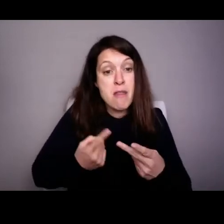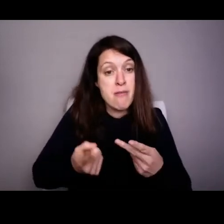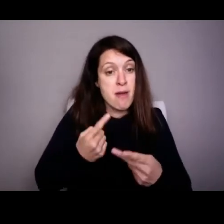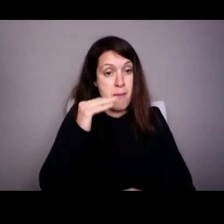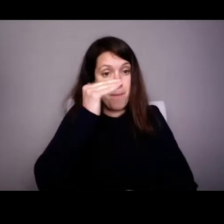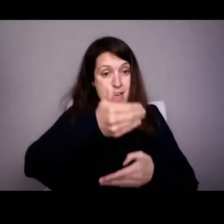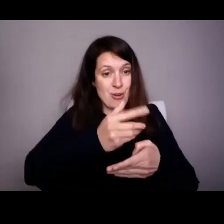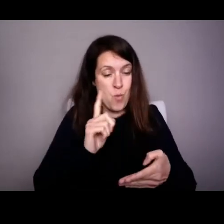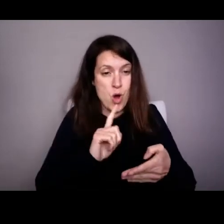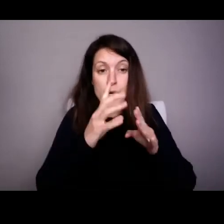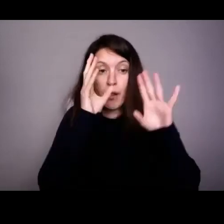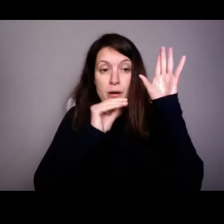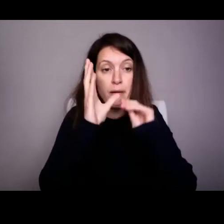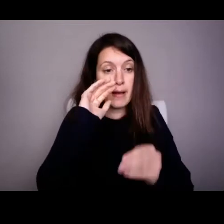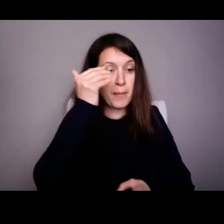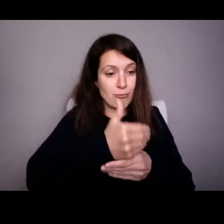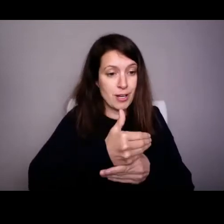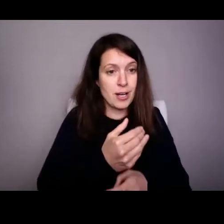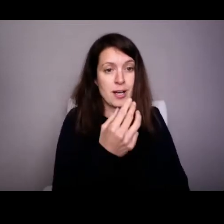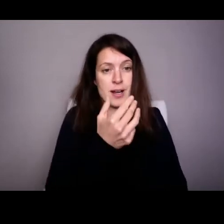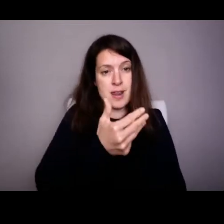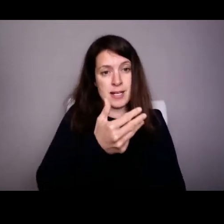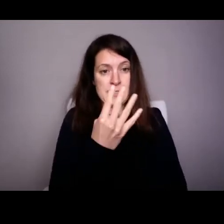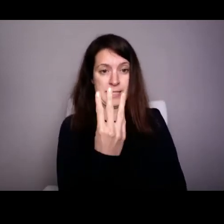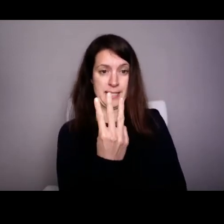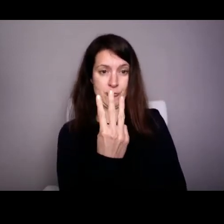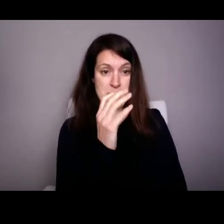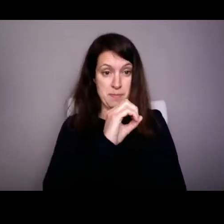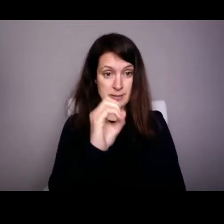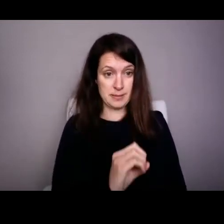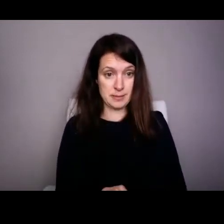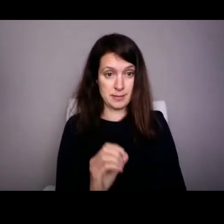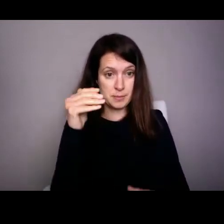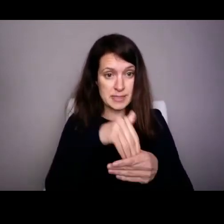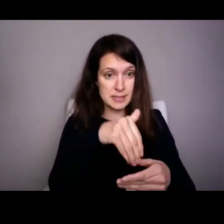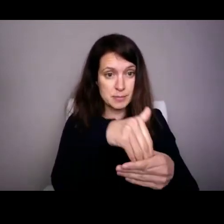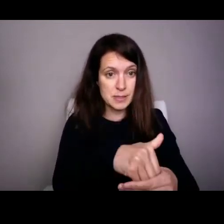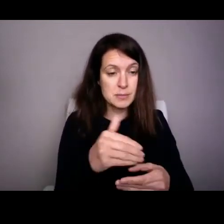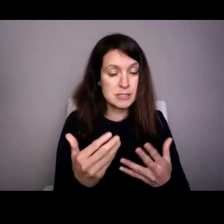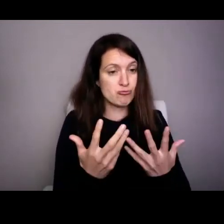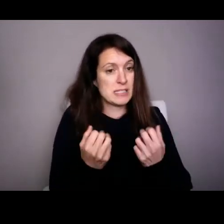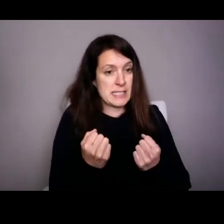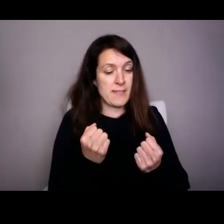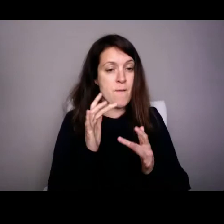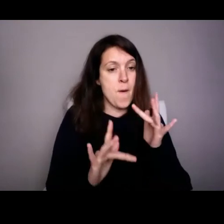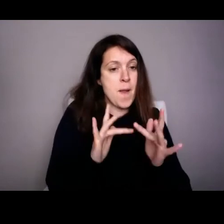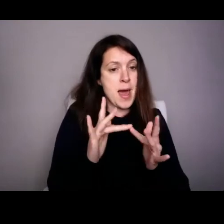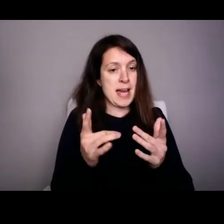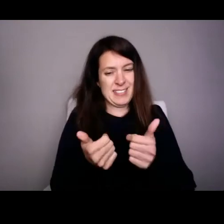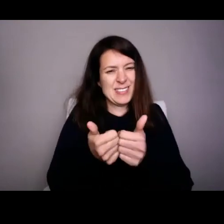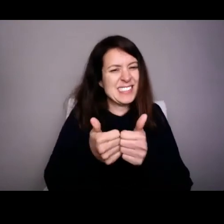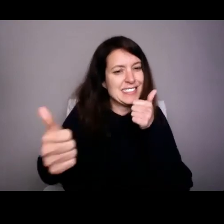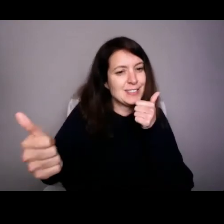learning barriers. So while 93% of participants had received online or distance teaching since the start of the